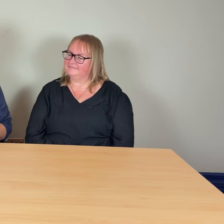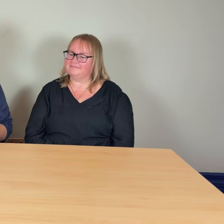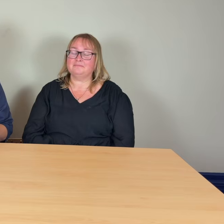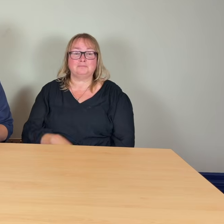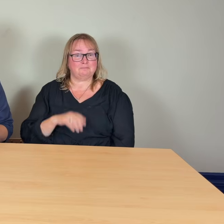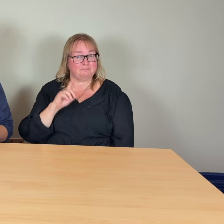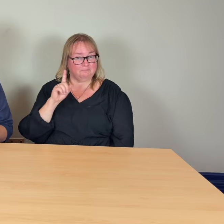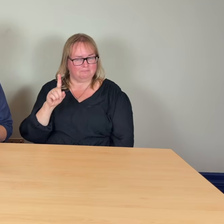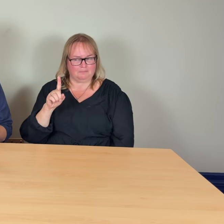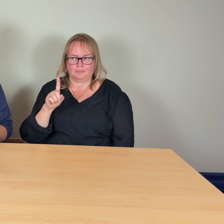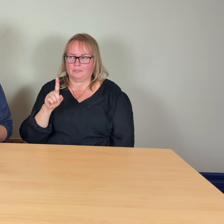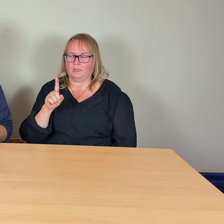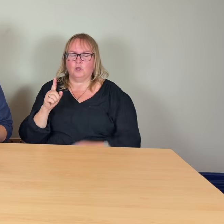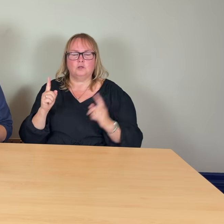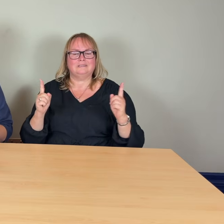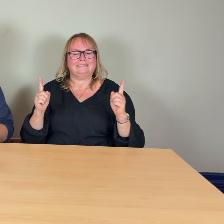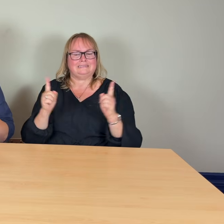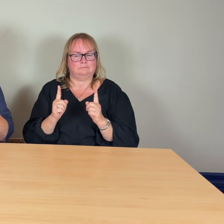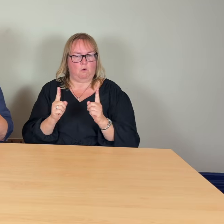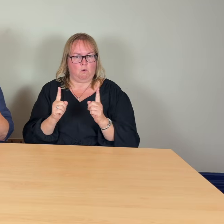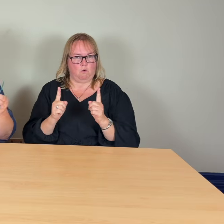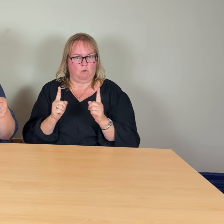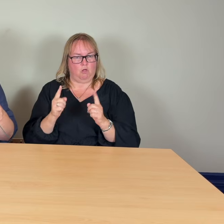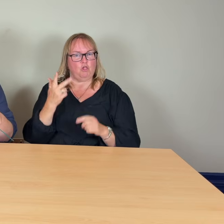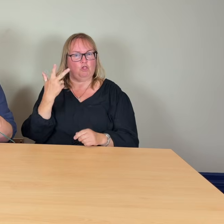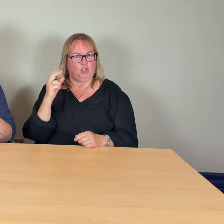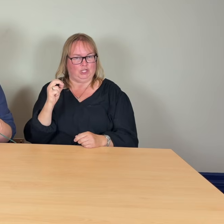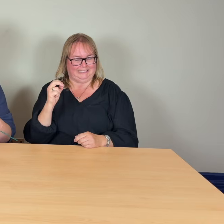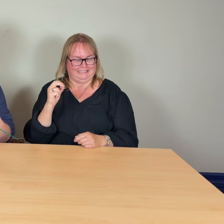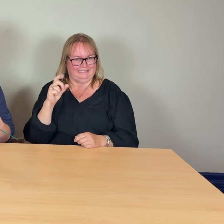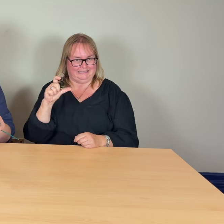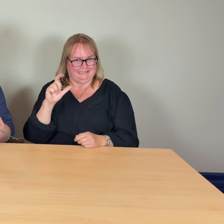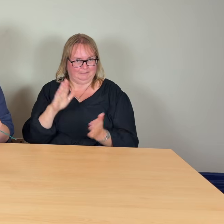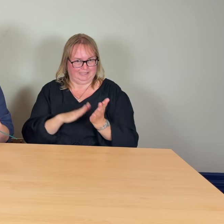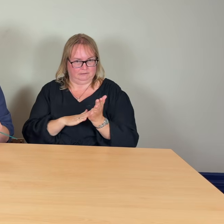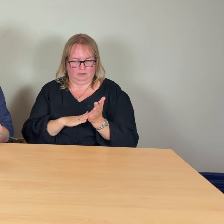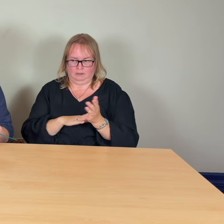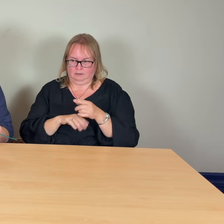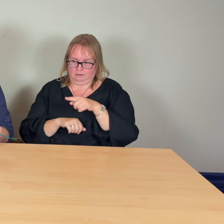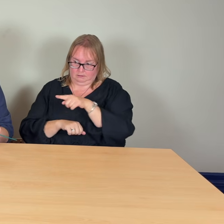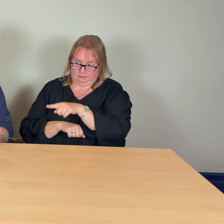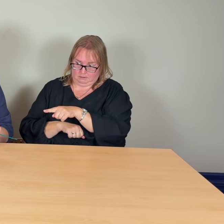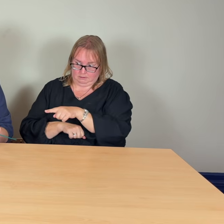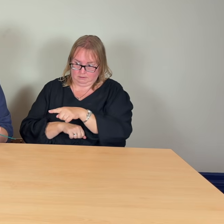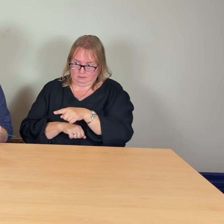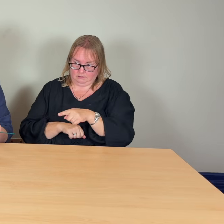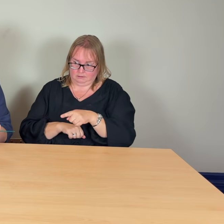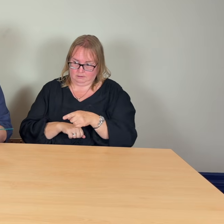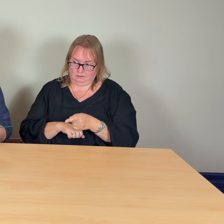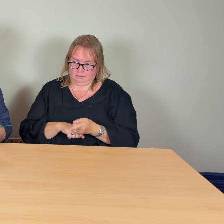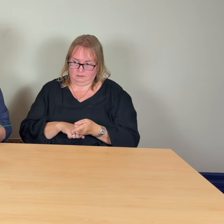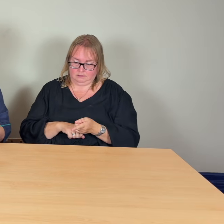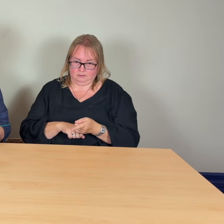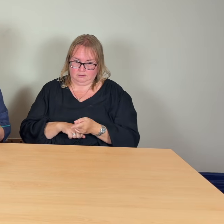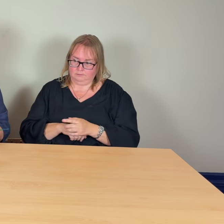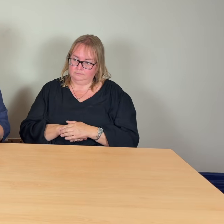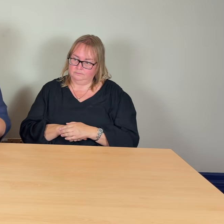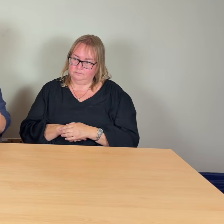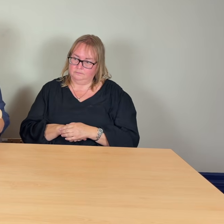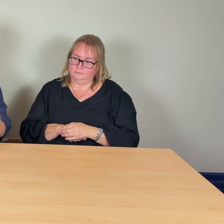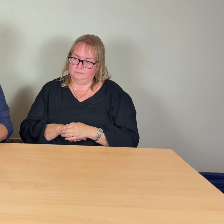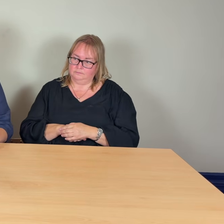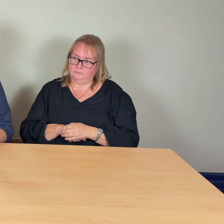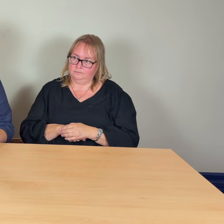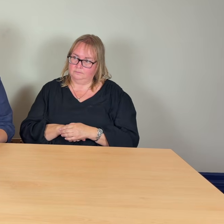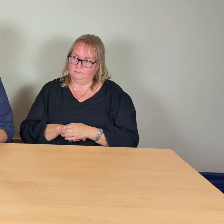And then you're going to start with the shorter sticks. And you're going to take 1 piece of tape and stick it on the